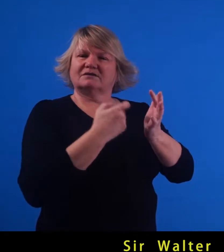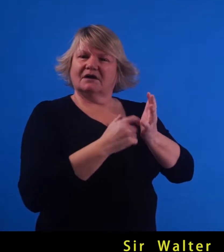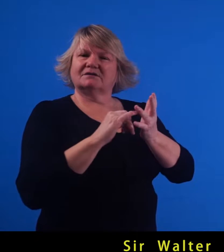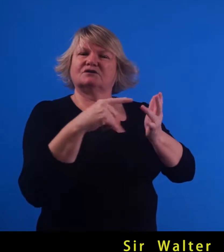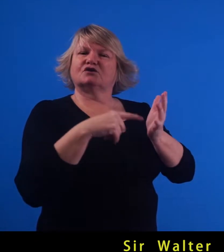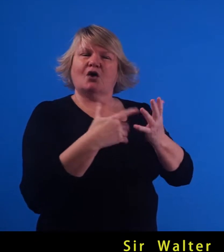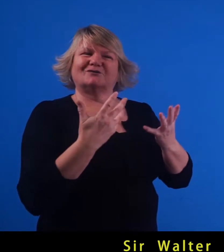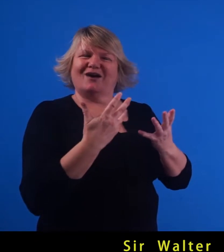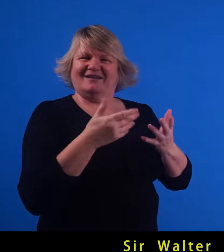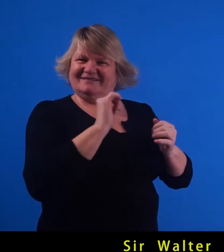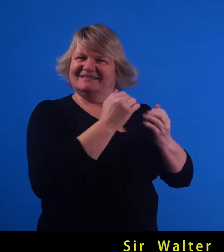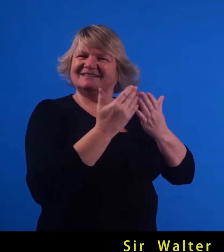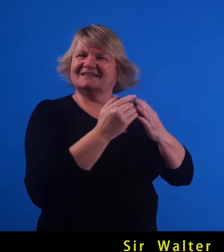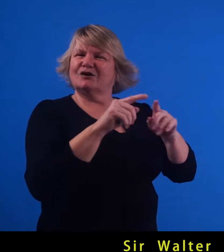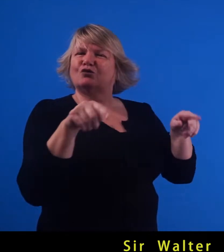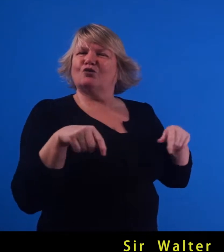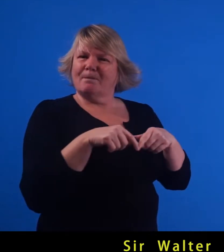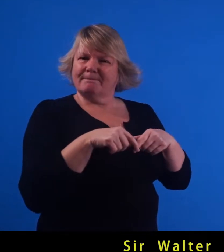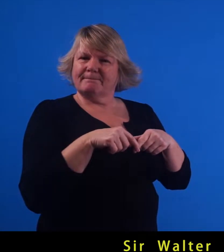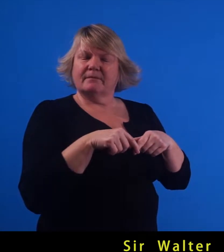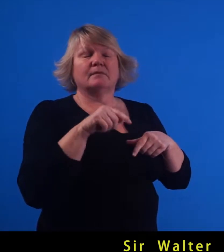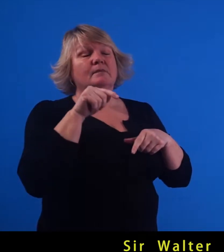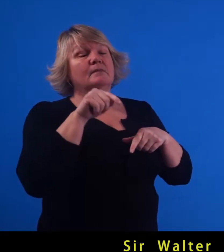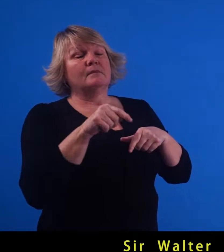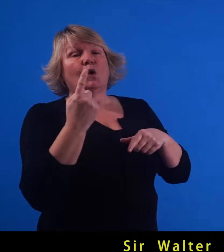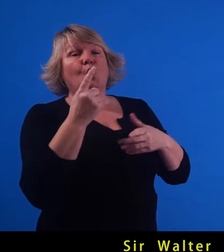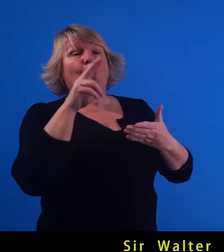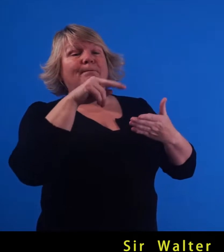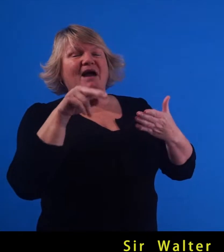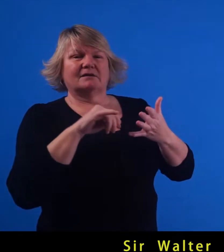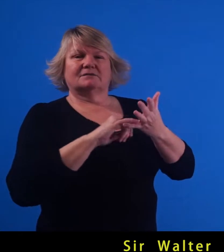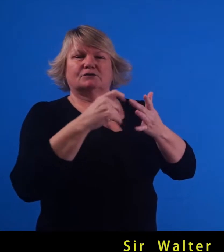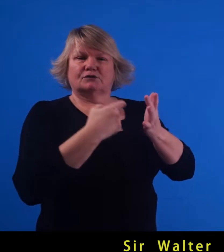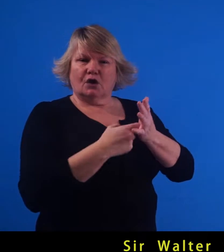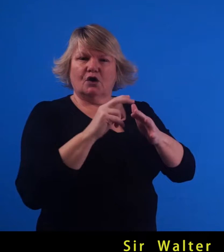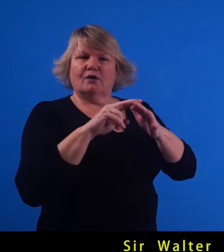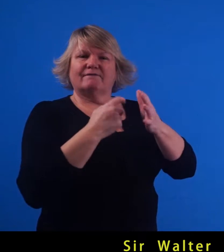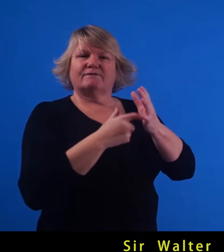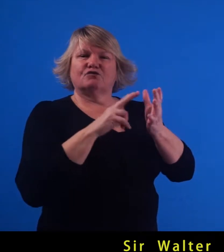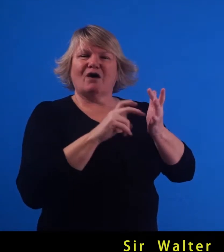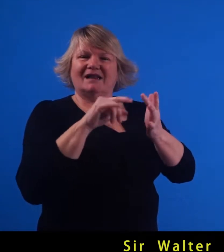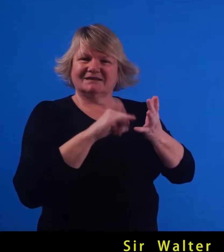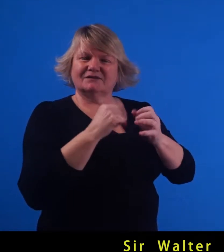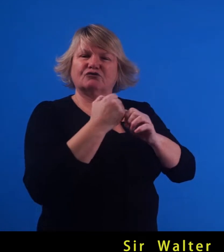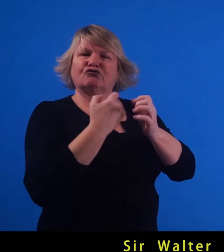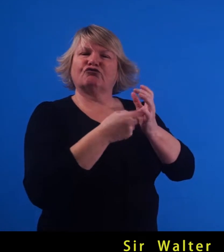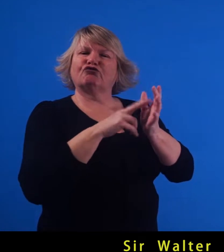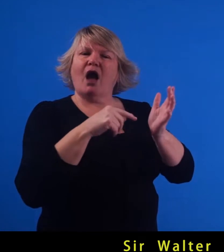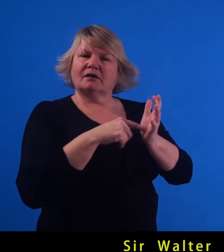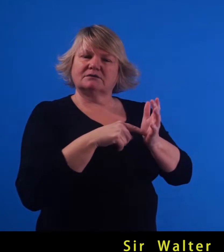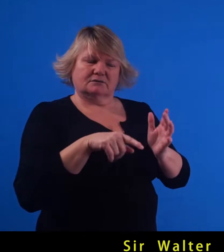Sir Walter Scott in his study. Sir Francis Grant, oil on canvas.